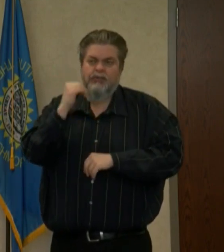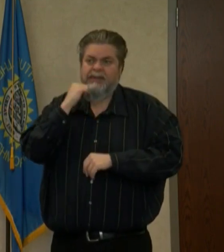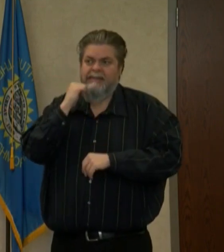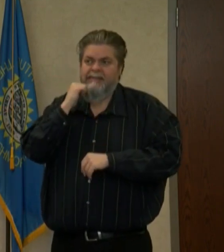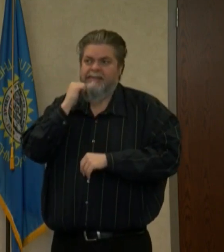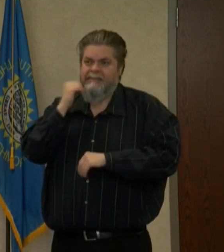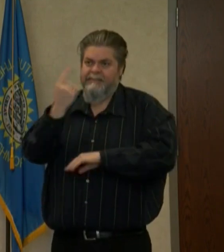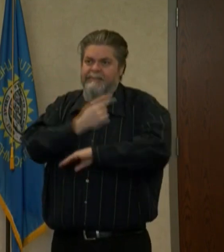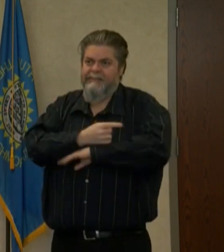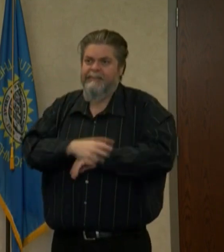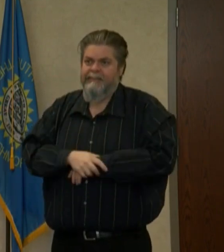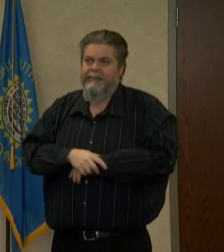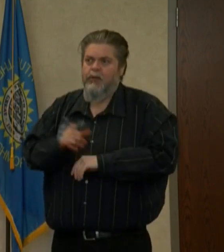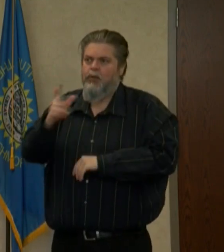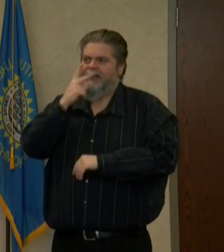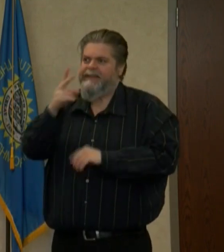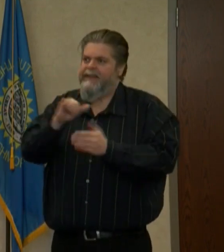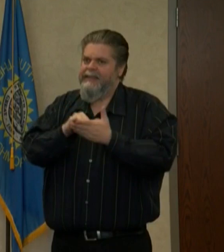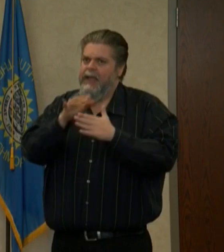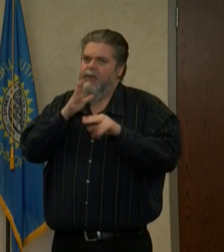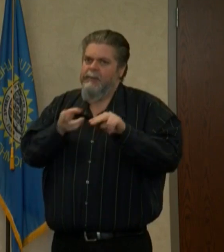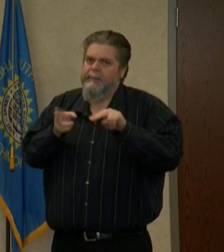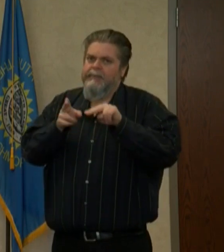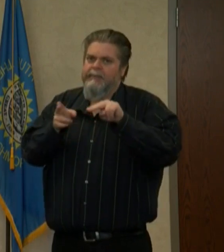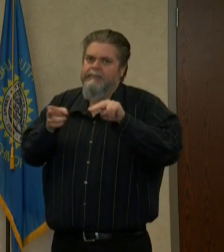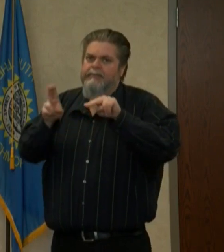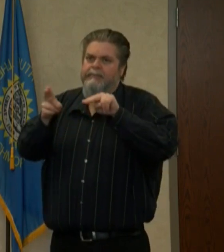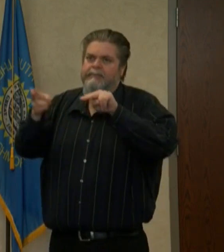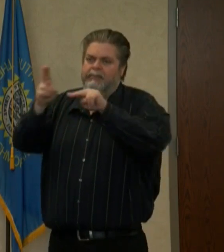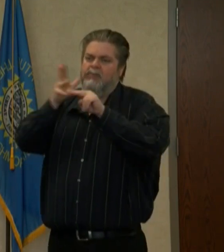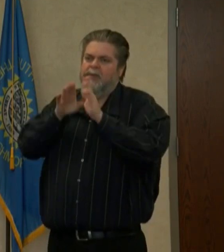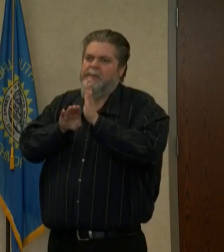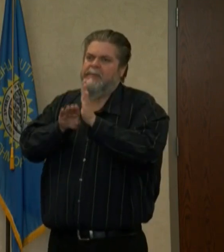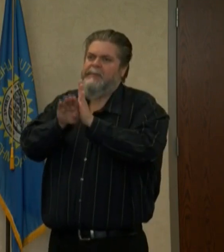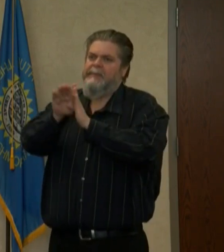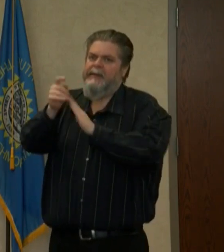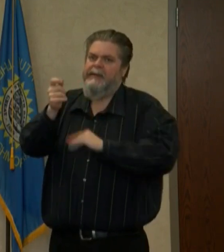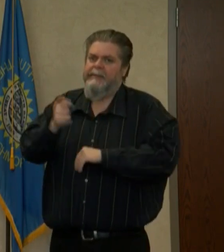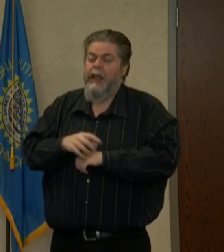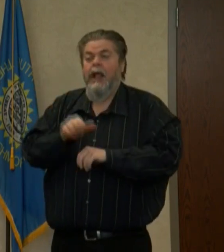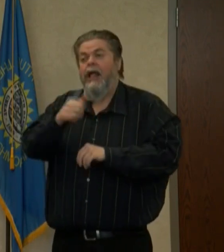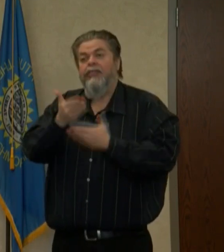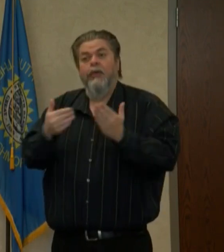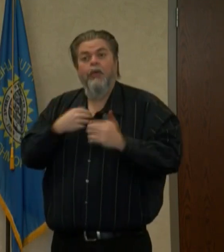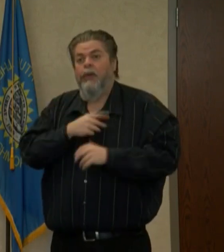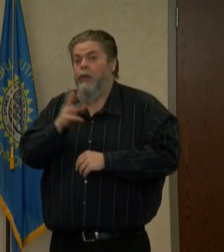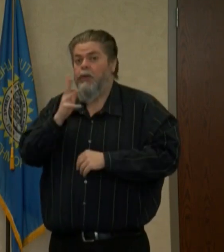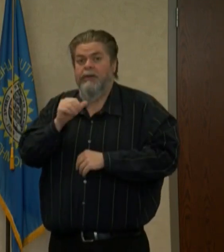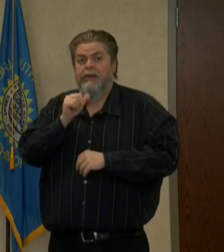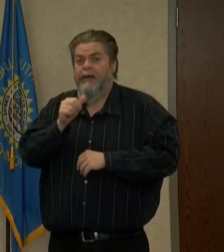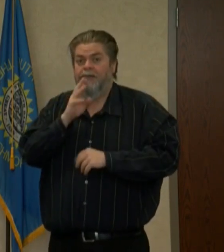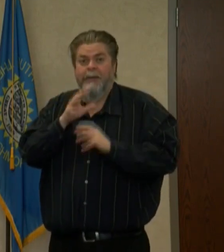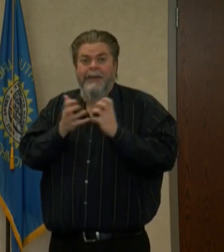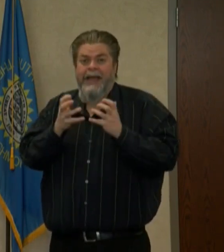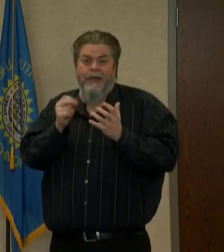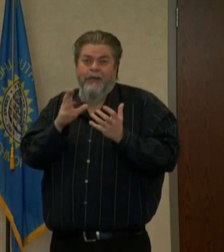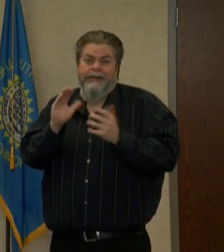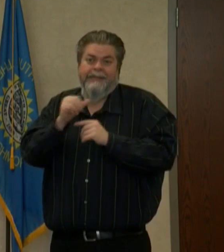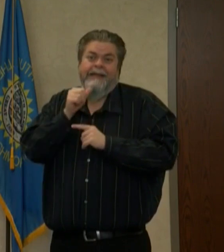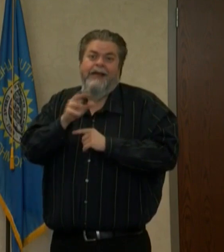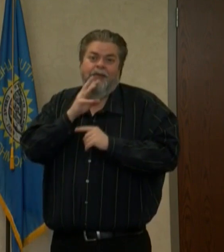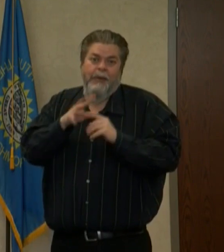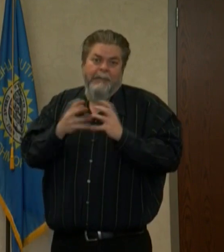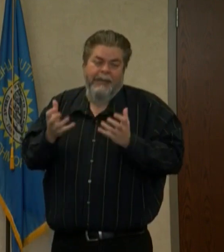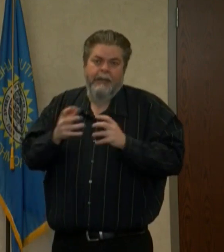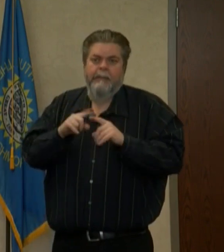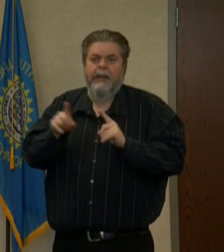something like that. And so they'll see that slowly upticking as well. The other thing that we often don't talk about also, but has to be factored into this.